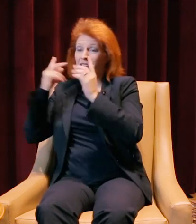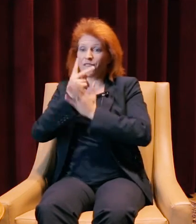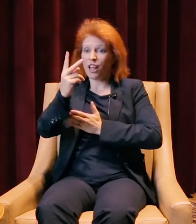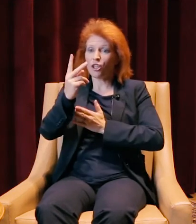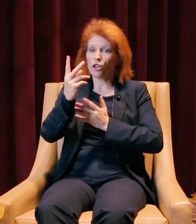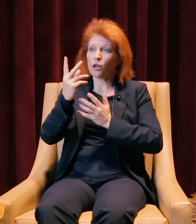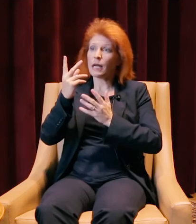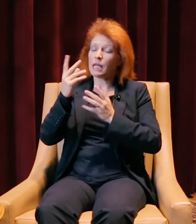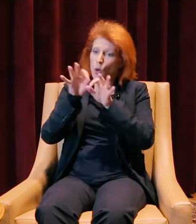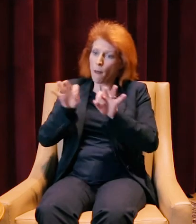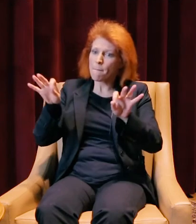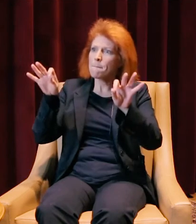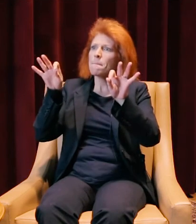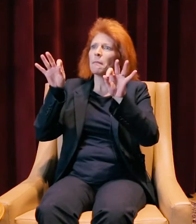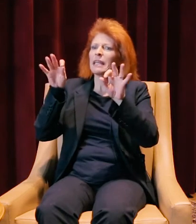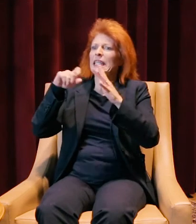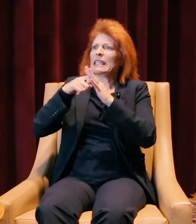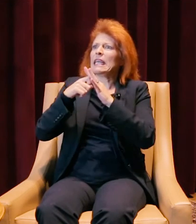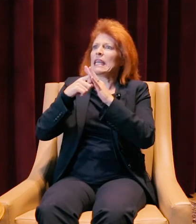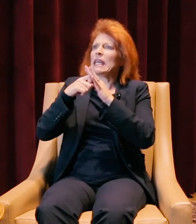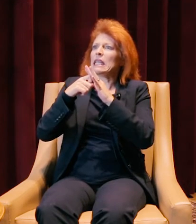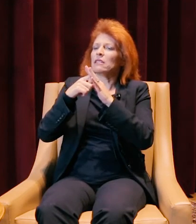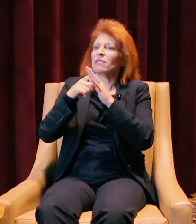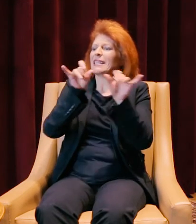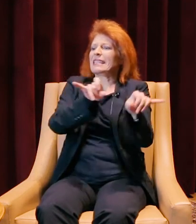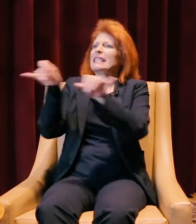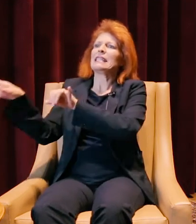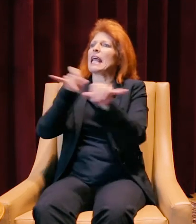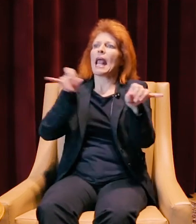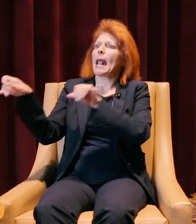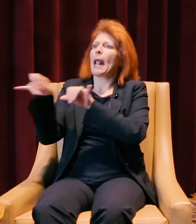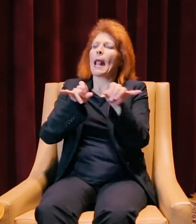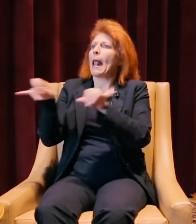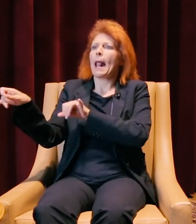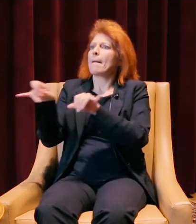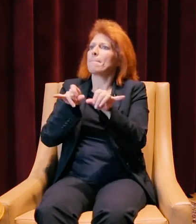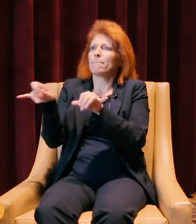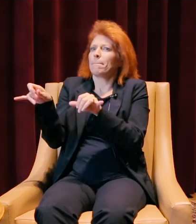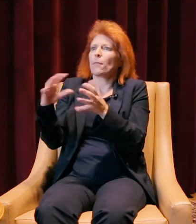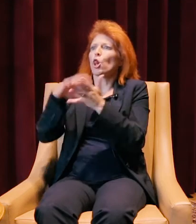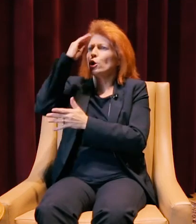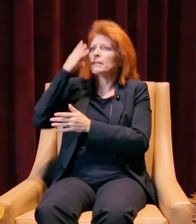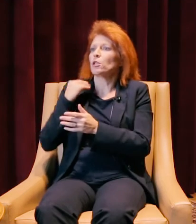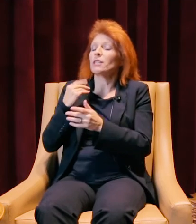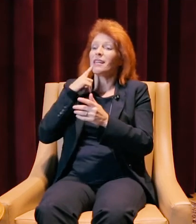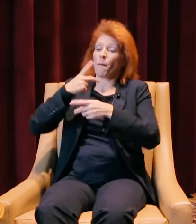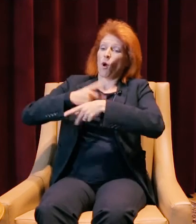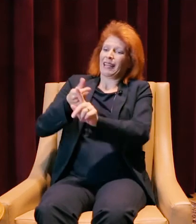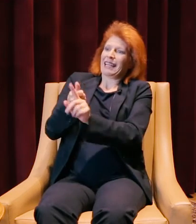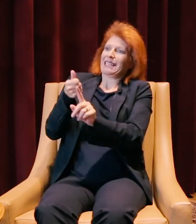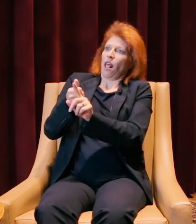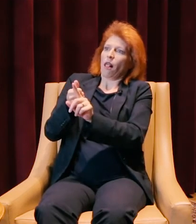are relevant to startups. It's not necessarily the product and how good the product is